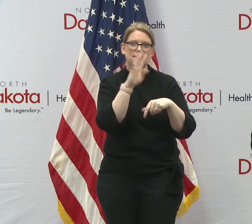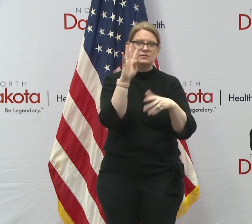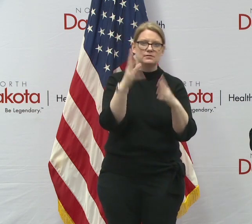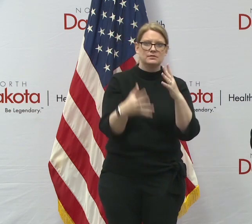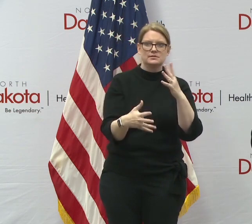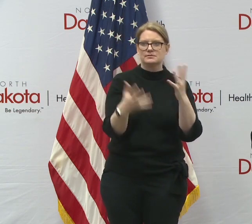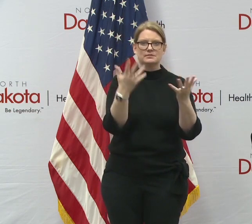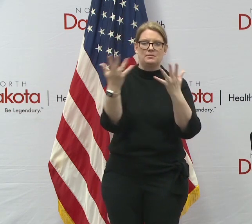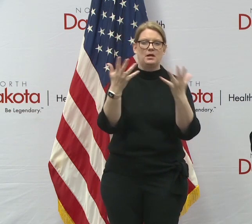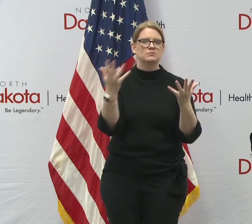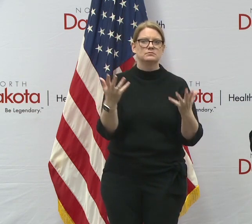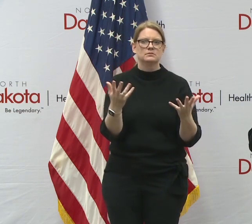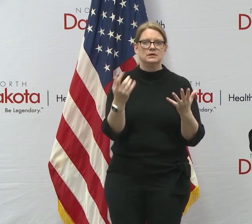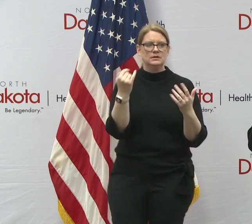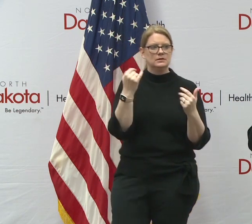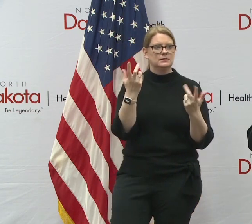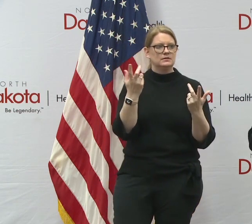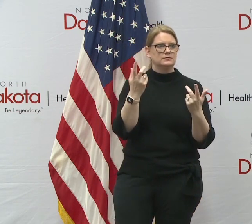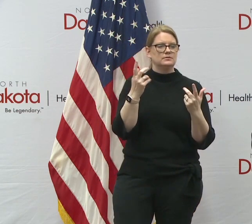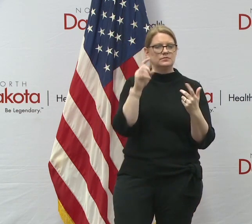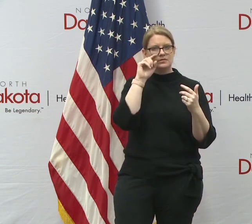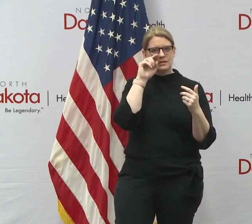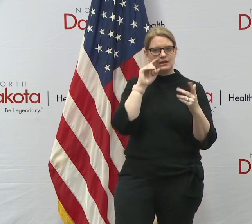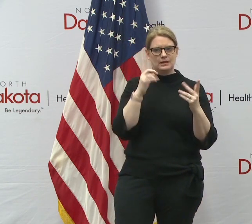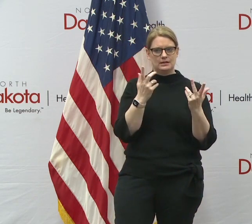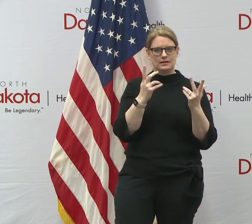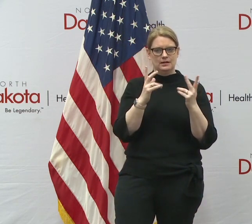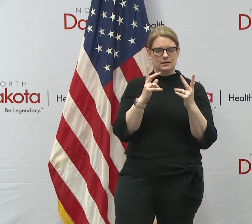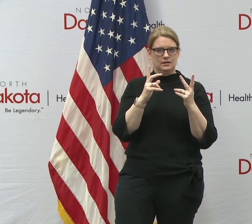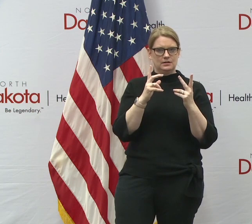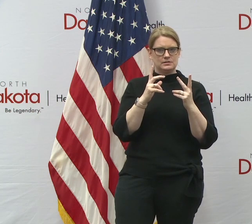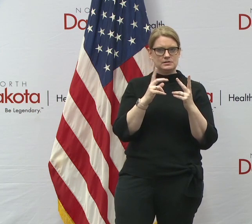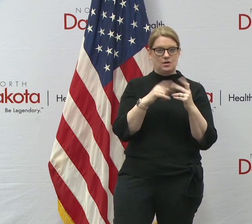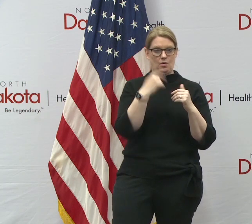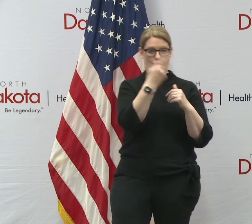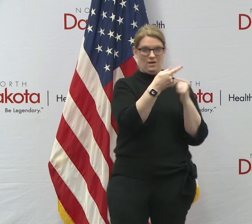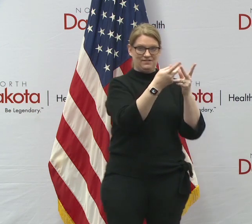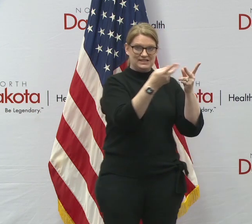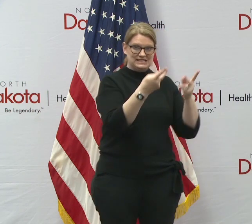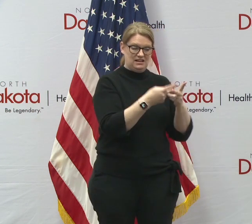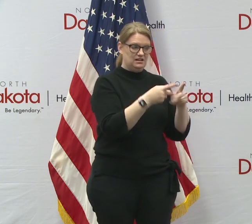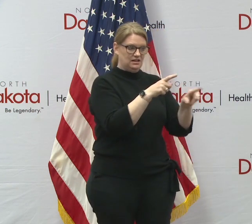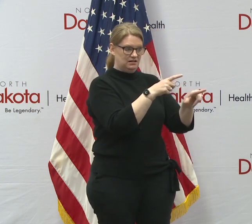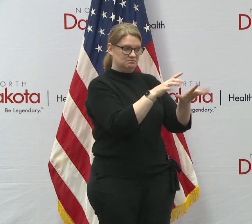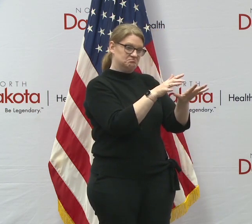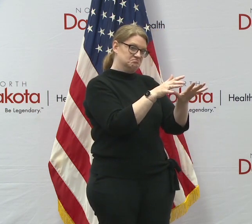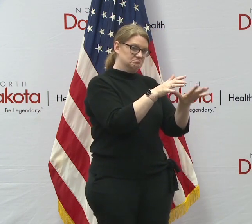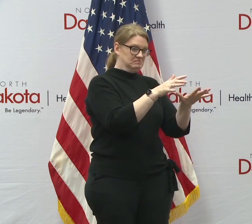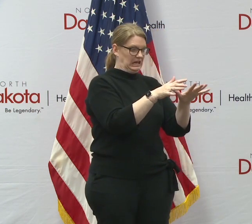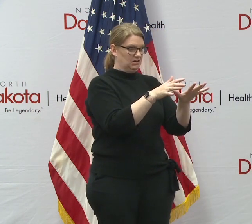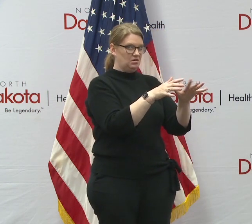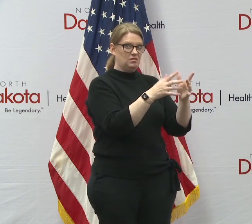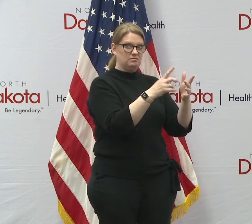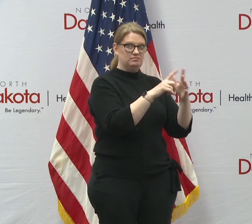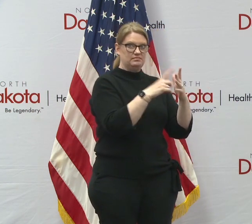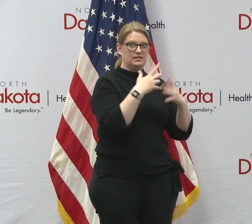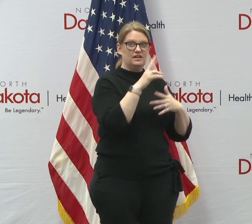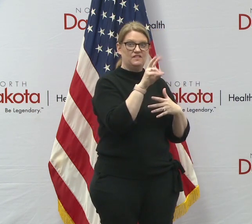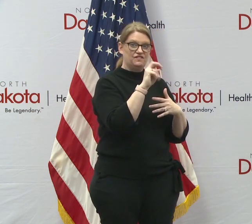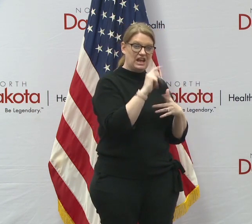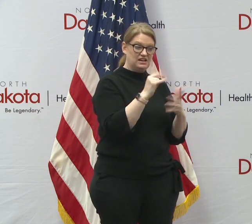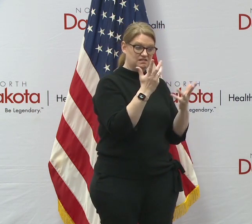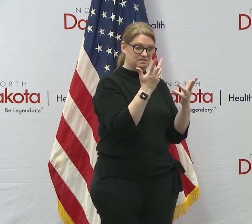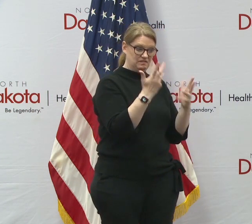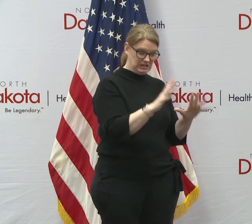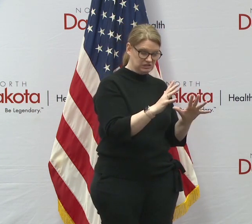if that involves then moving people, say, out of one facility when they're coming off of a ventilator and they don't